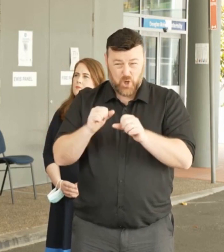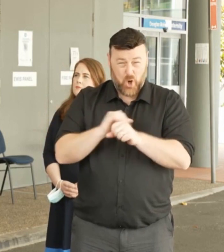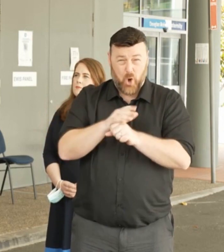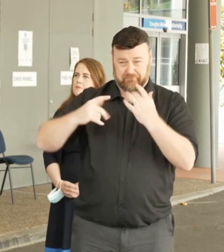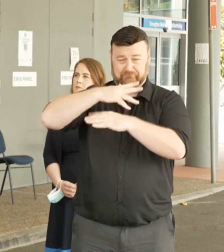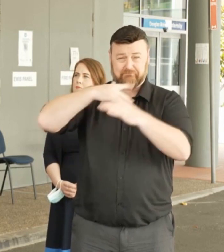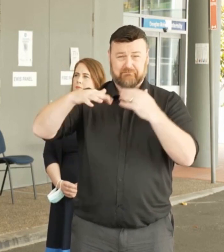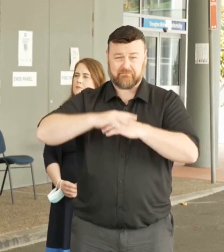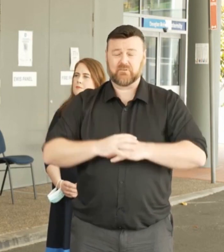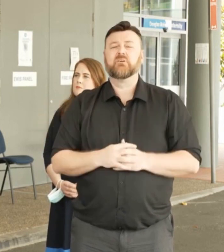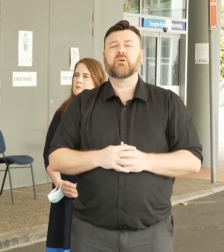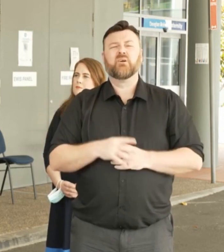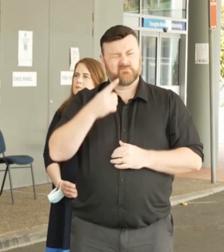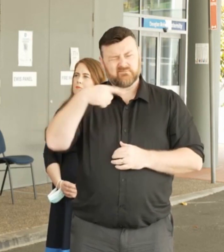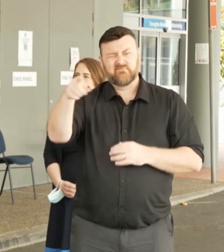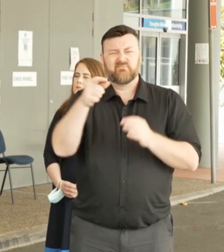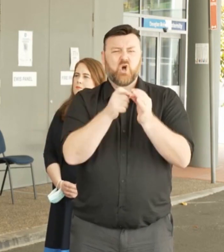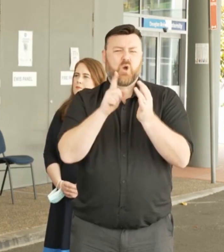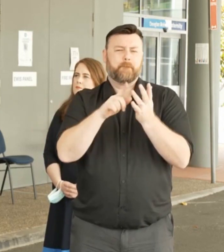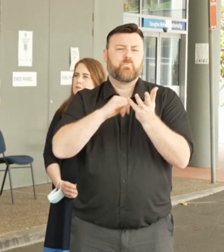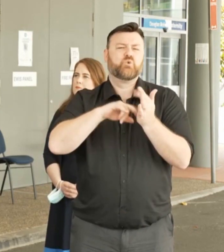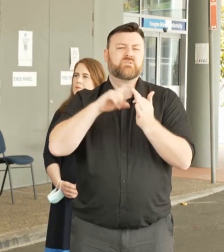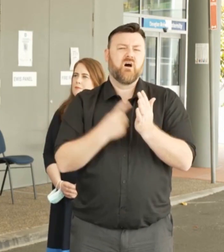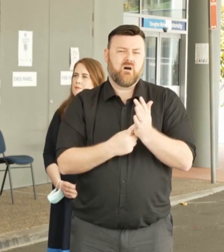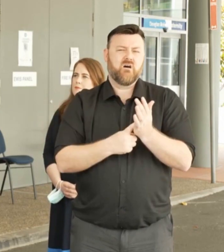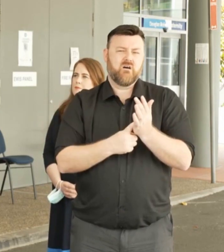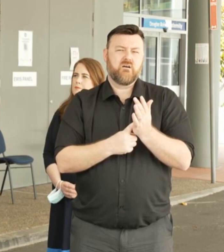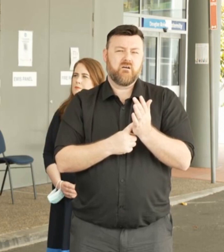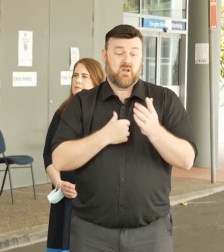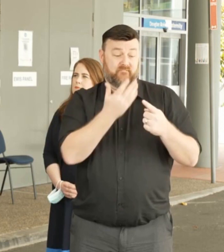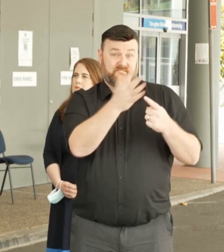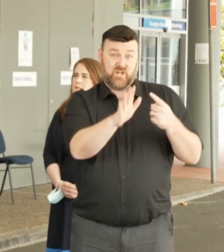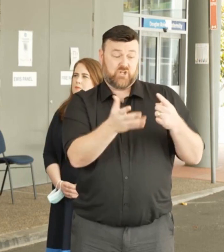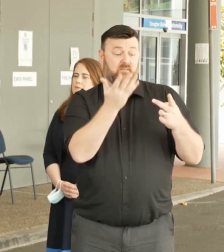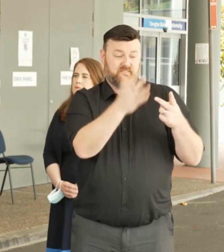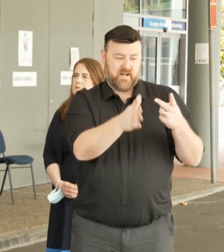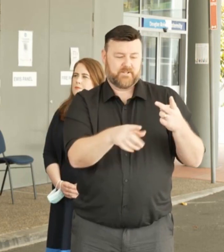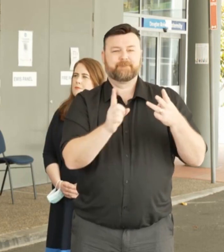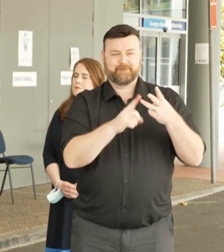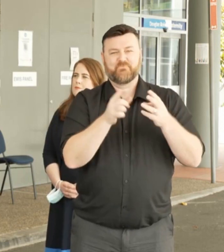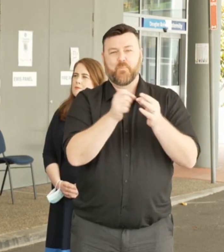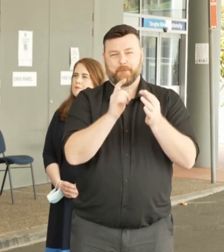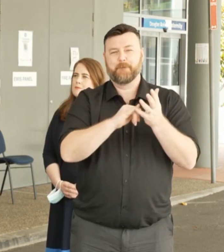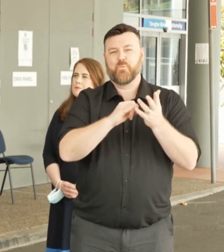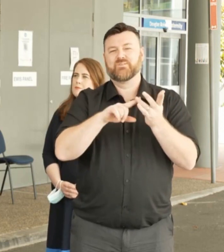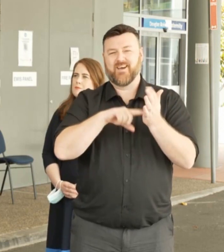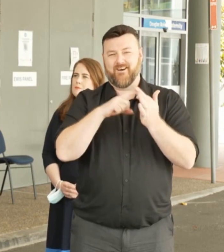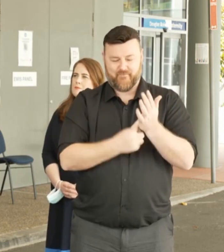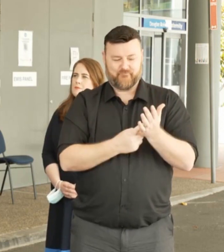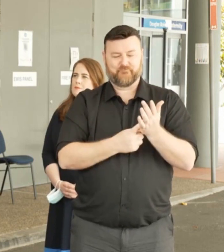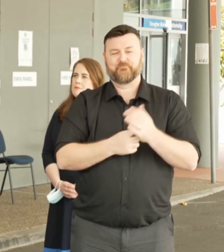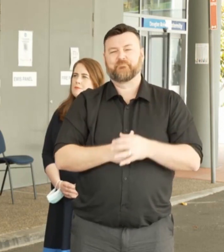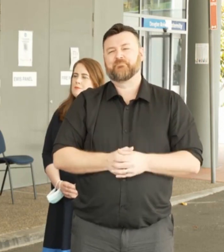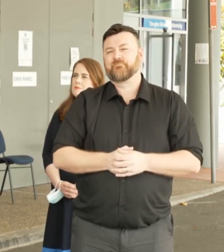matter, if you haven't had vaccine before, for the first and second shots, to have had what they can do to keep themselves, their family and the